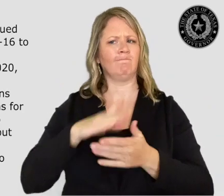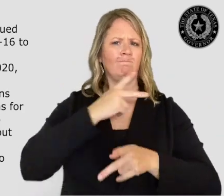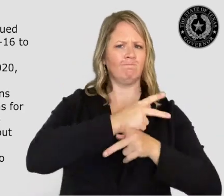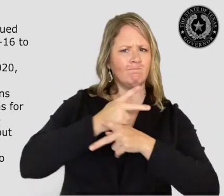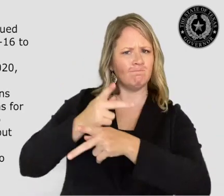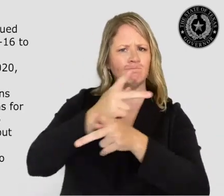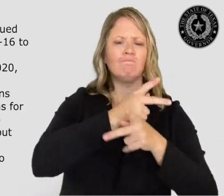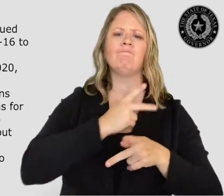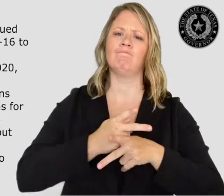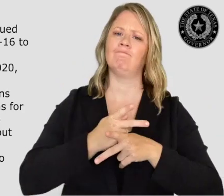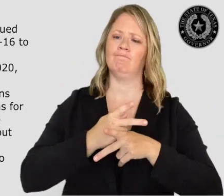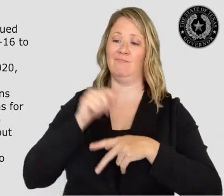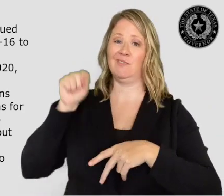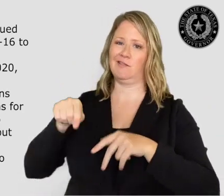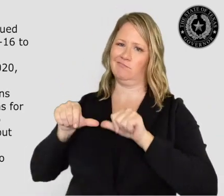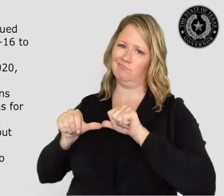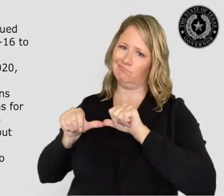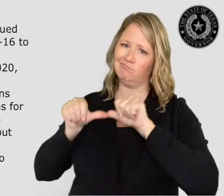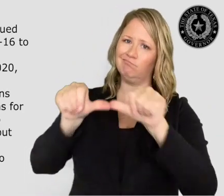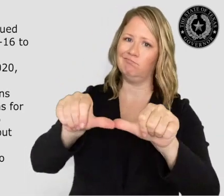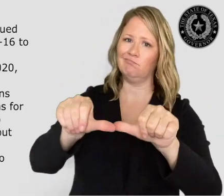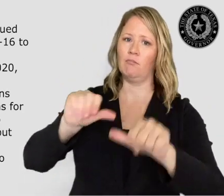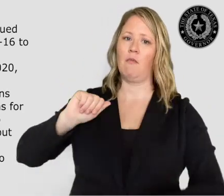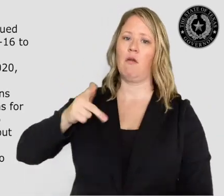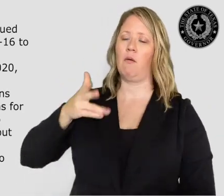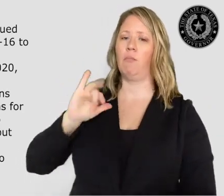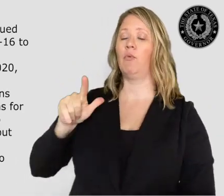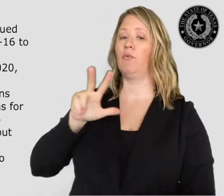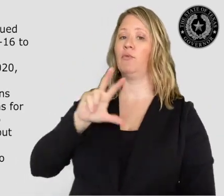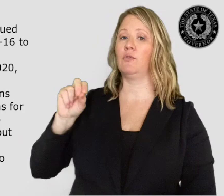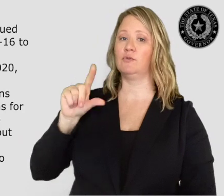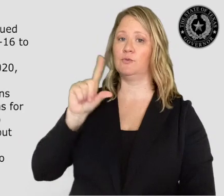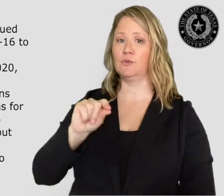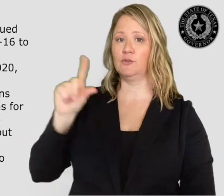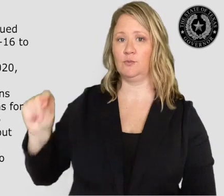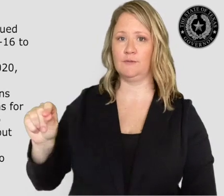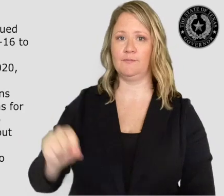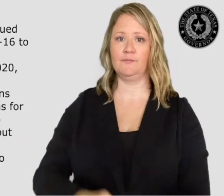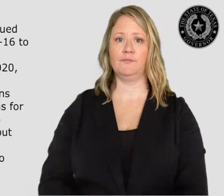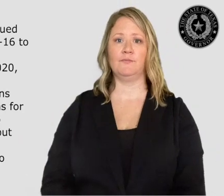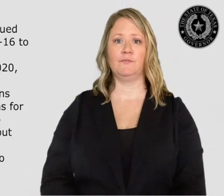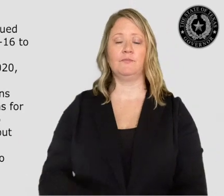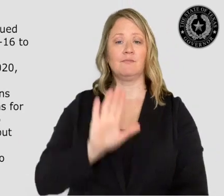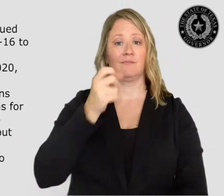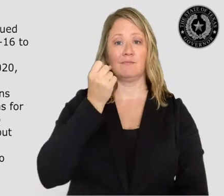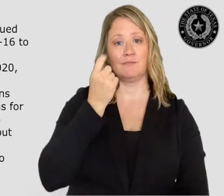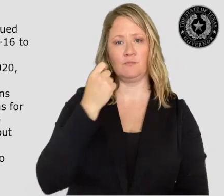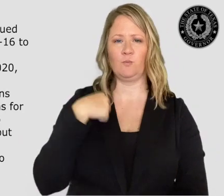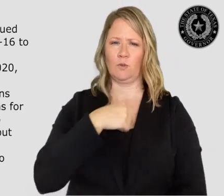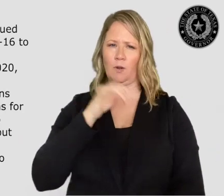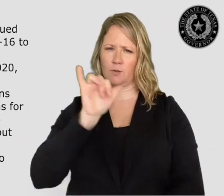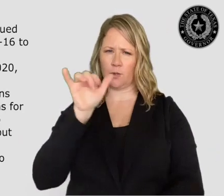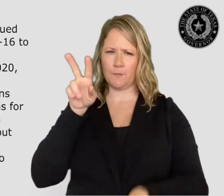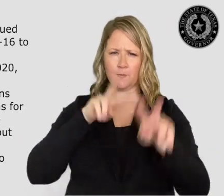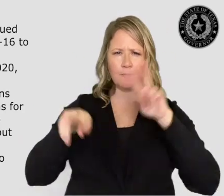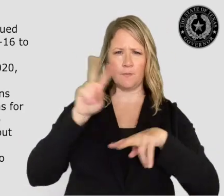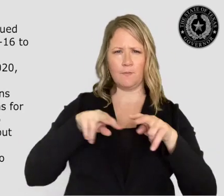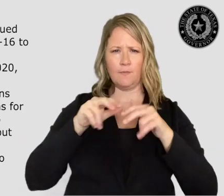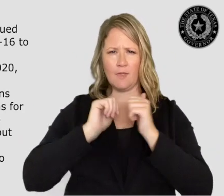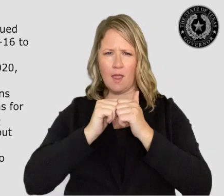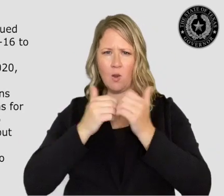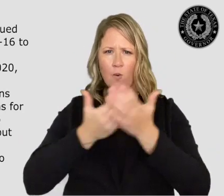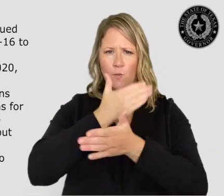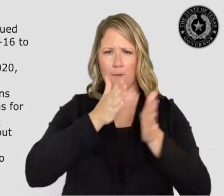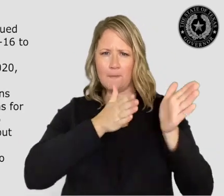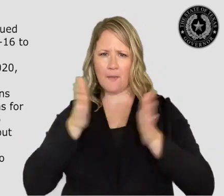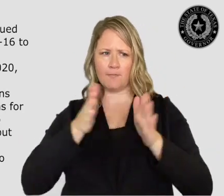federal guidelines, but also to offer a safe, strategic first step to open Texas, and